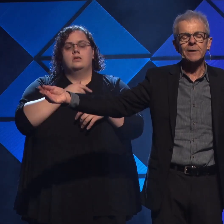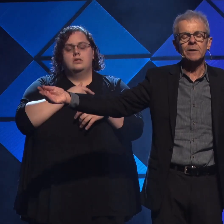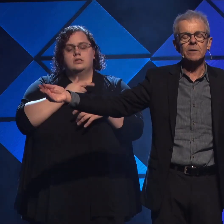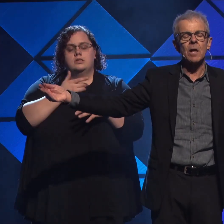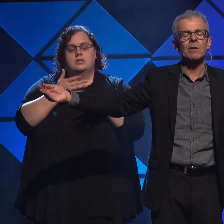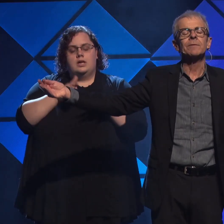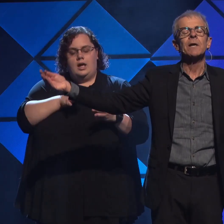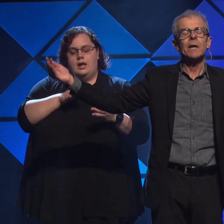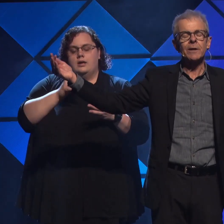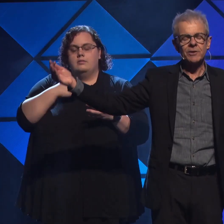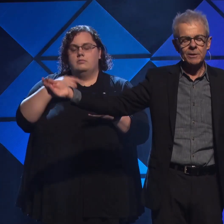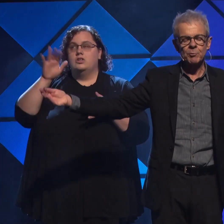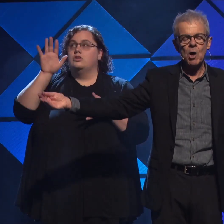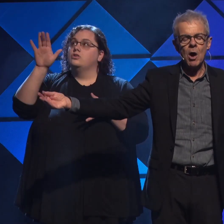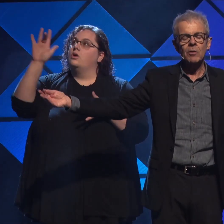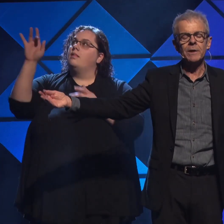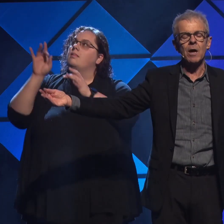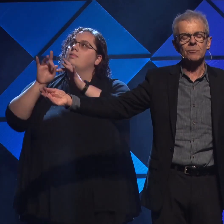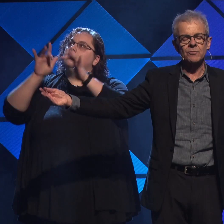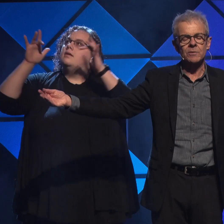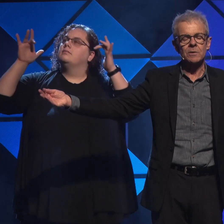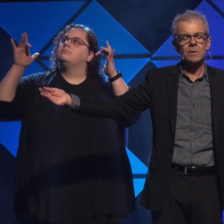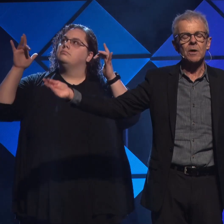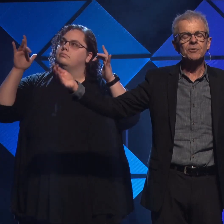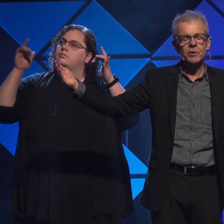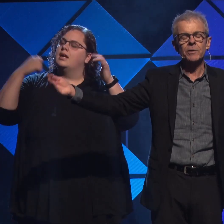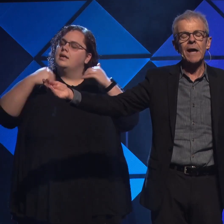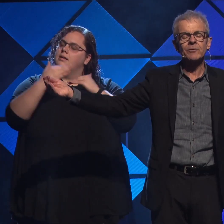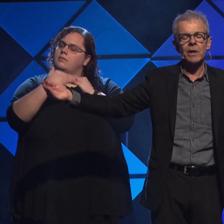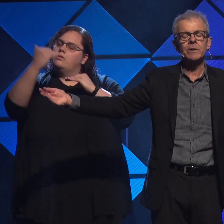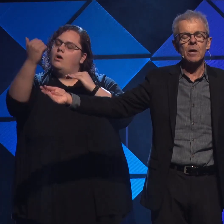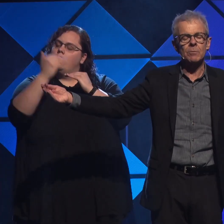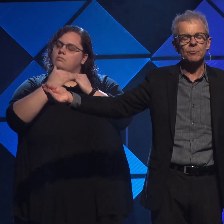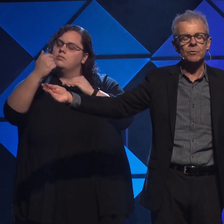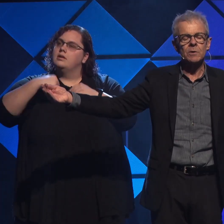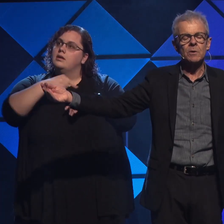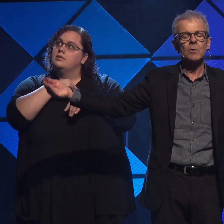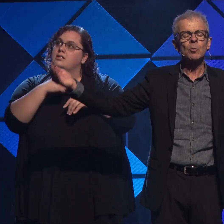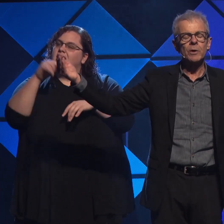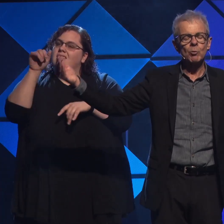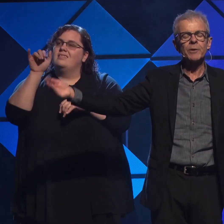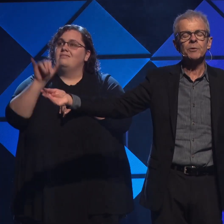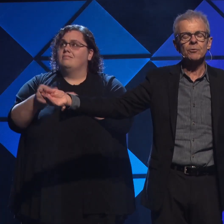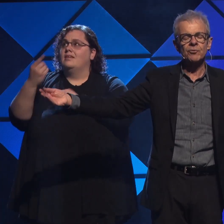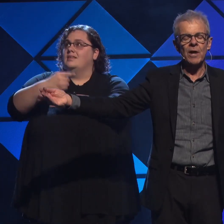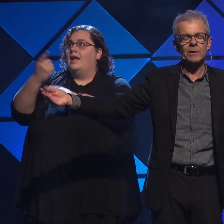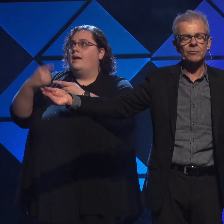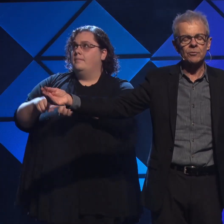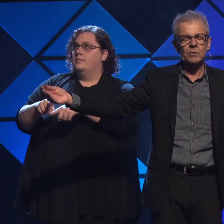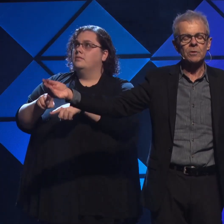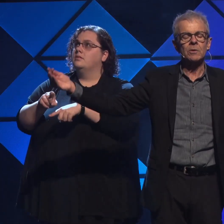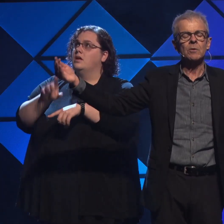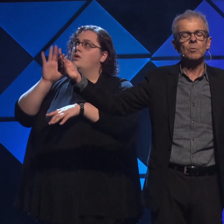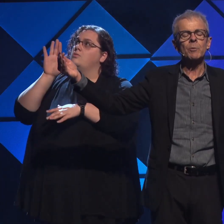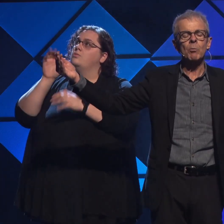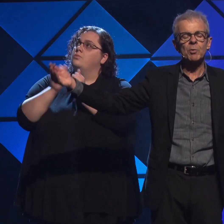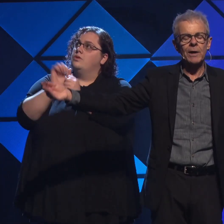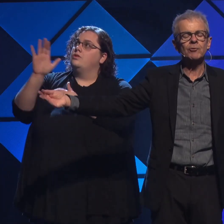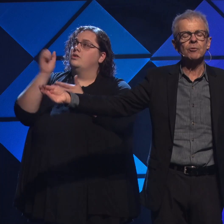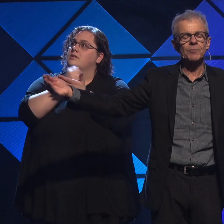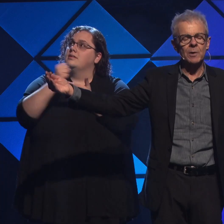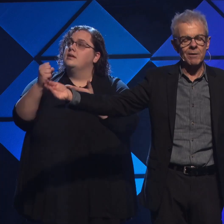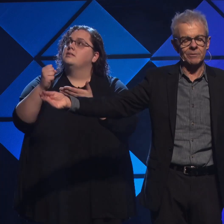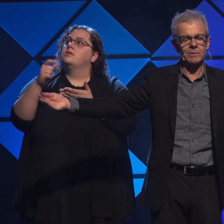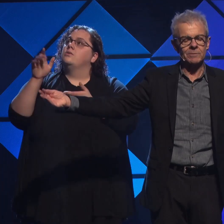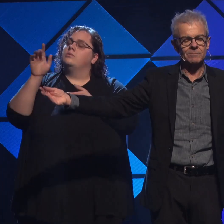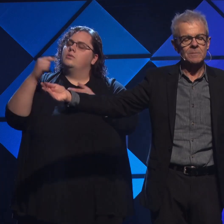your light and love, and keep calling us until that day comes when with your saints we will